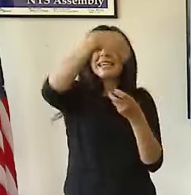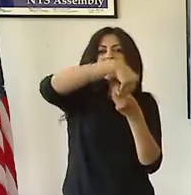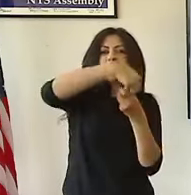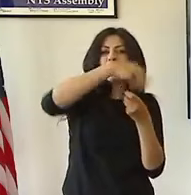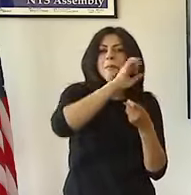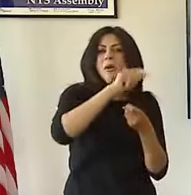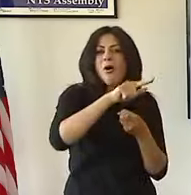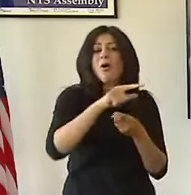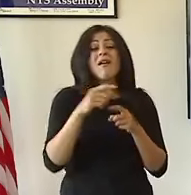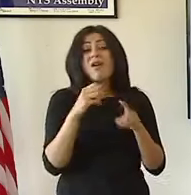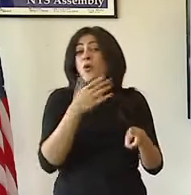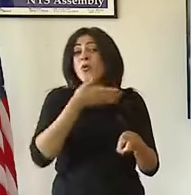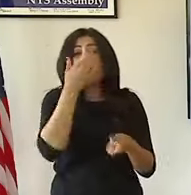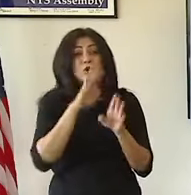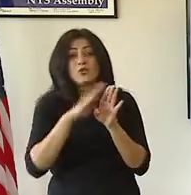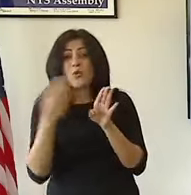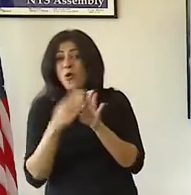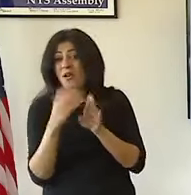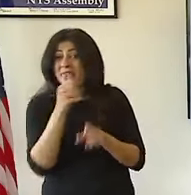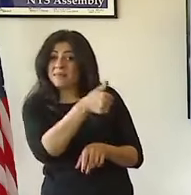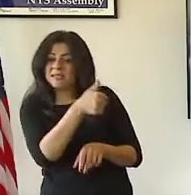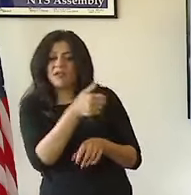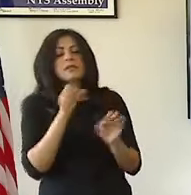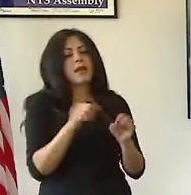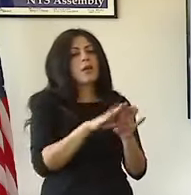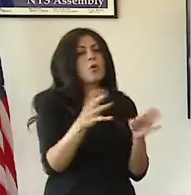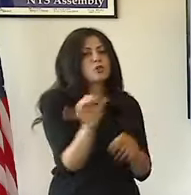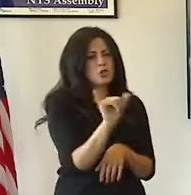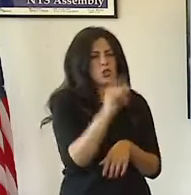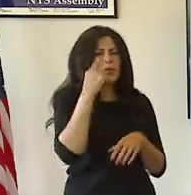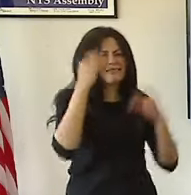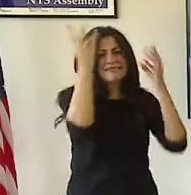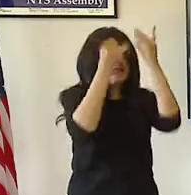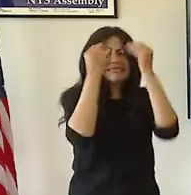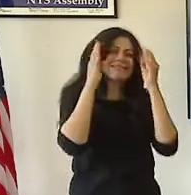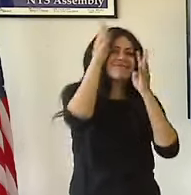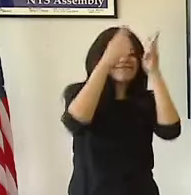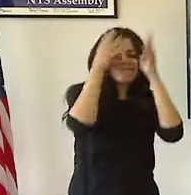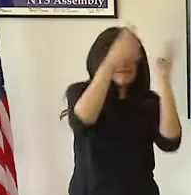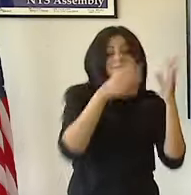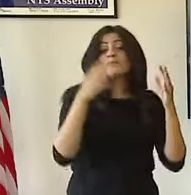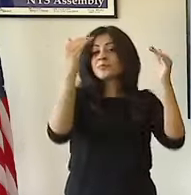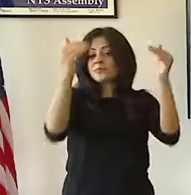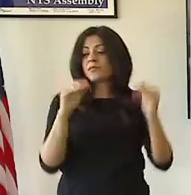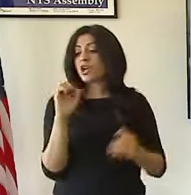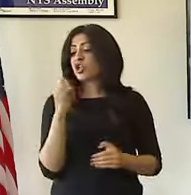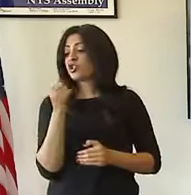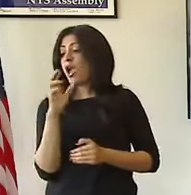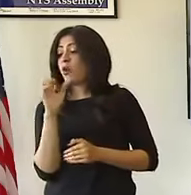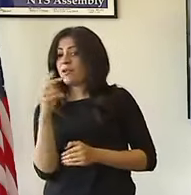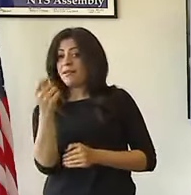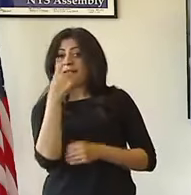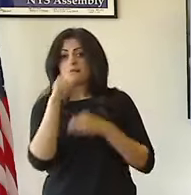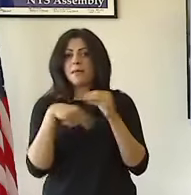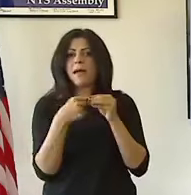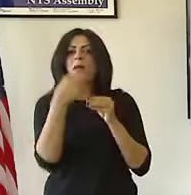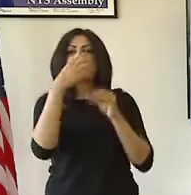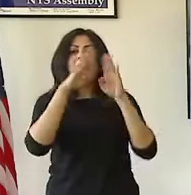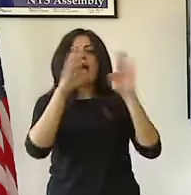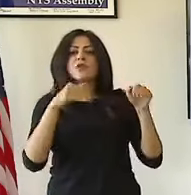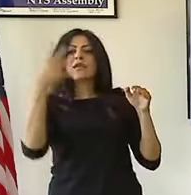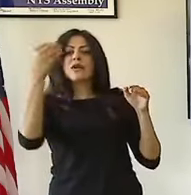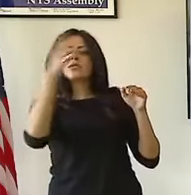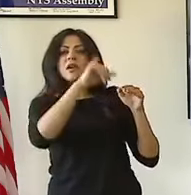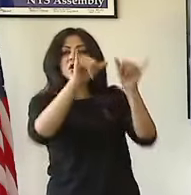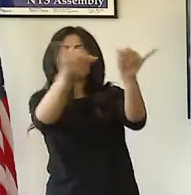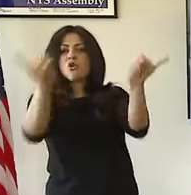exterior access open as well. Sharon, what phase is yard sales? I don't know. I think Phase 4 is expected. I will say that there